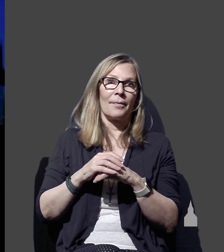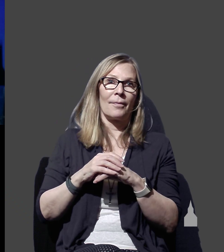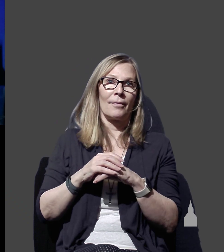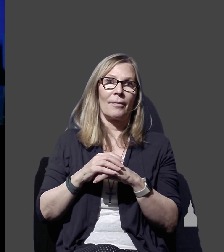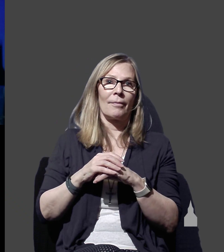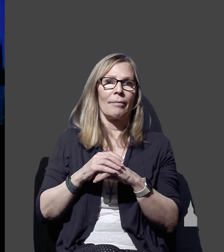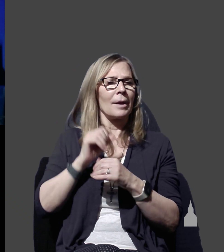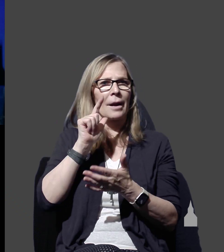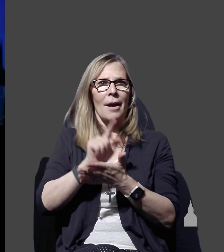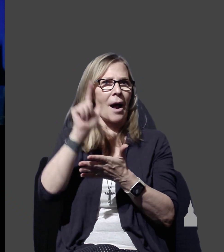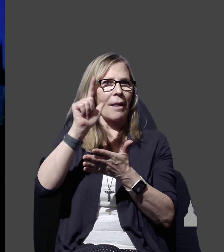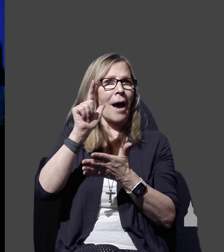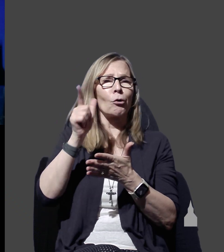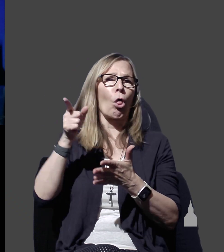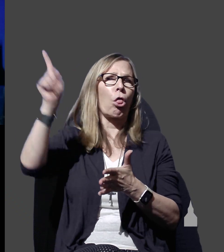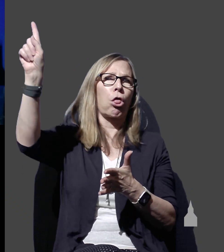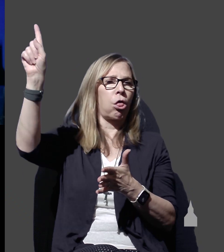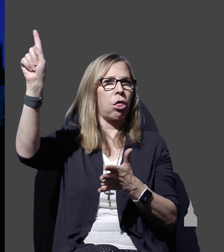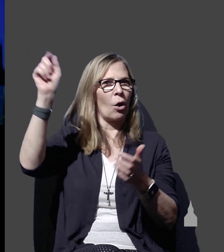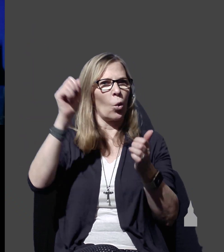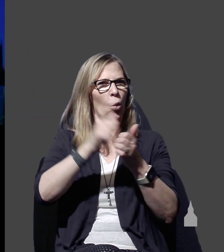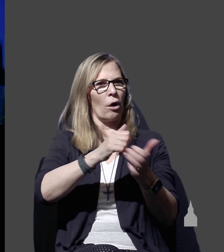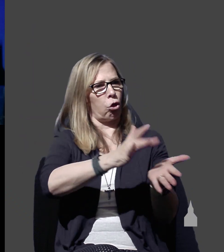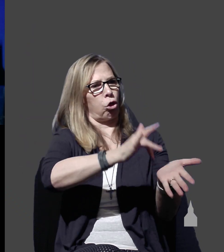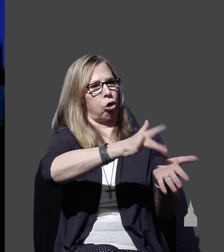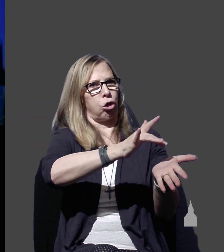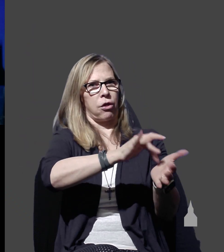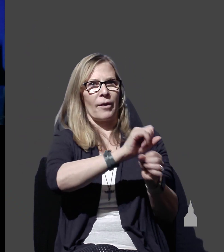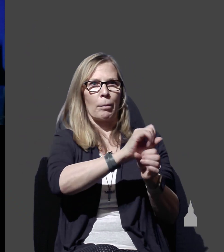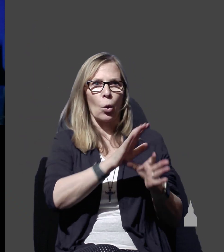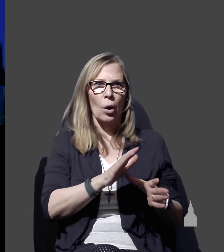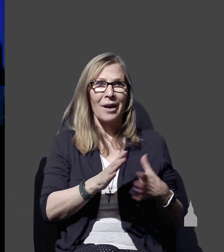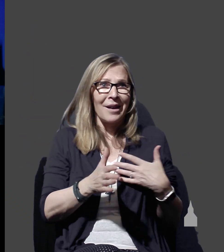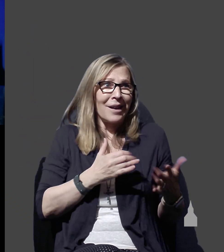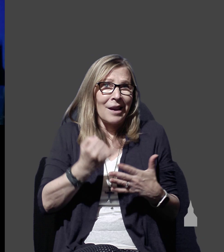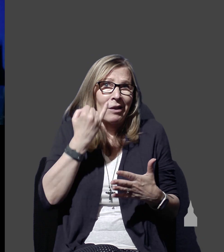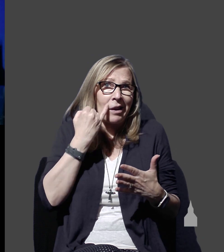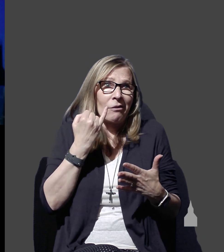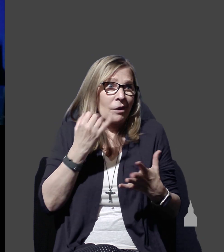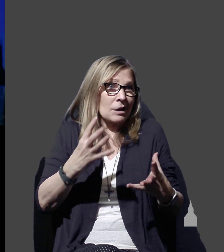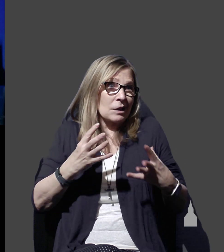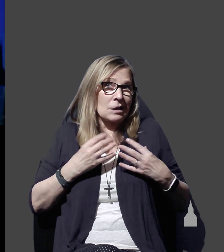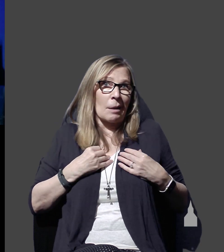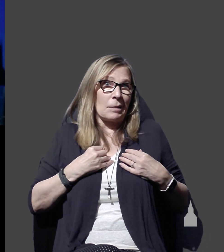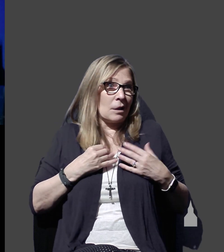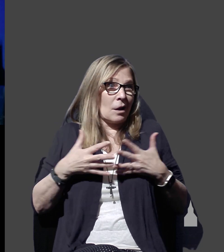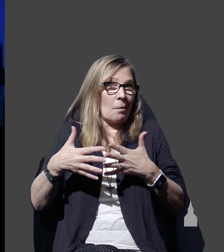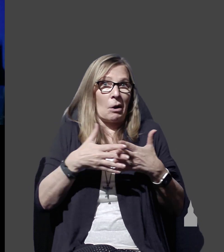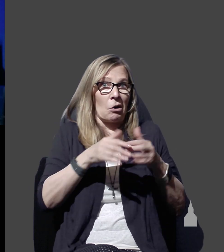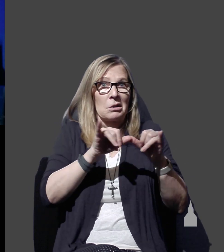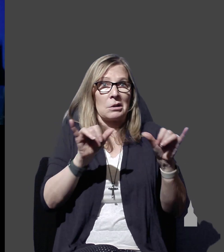We're not allowed to dishonor him by unfair and abusive treatment of employees, even if it's accepted in the American system.